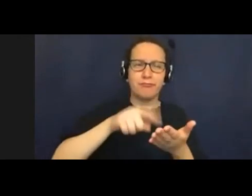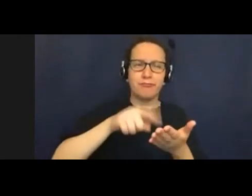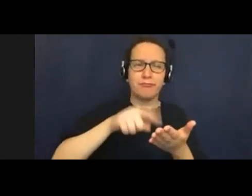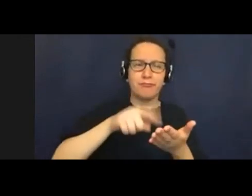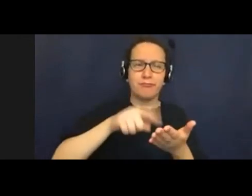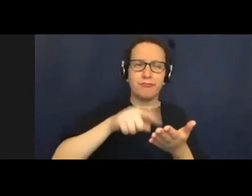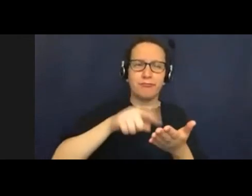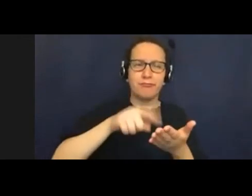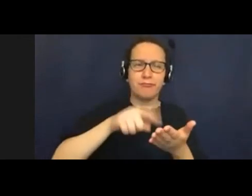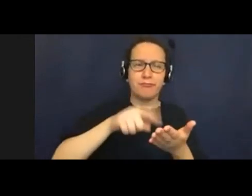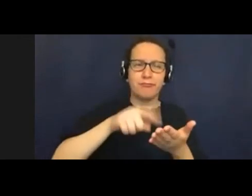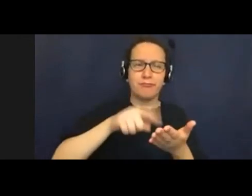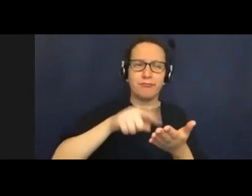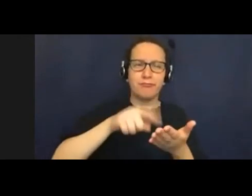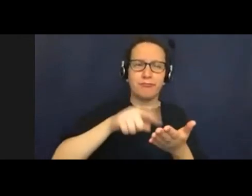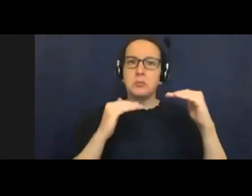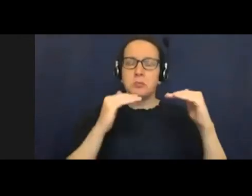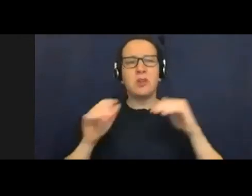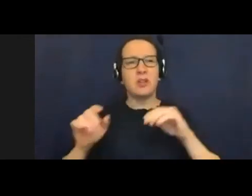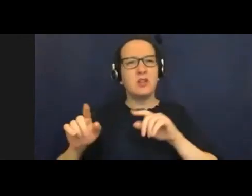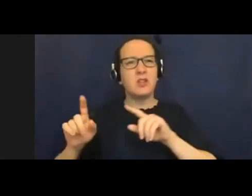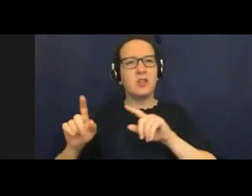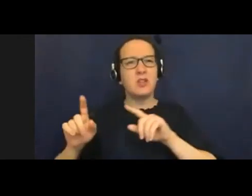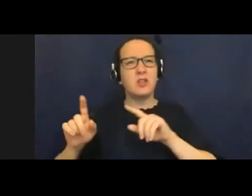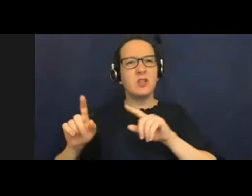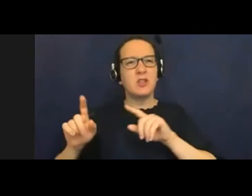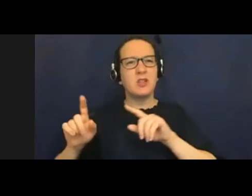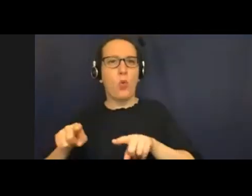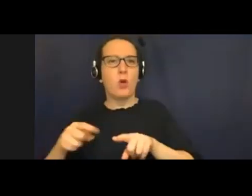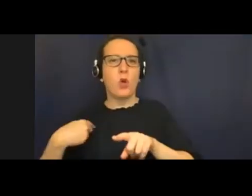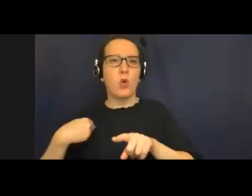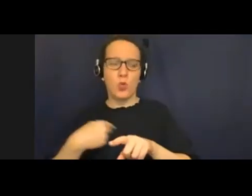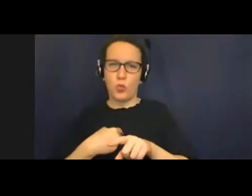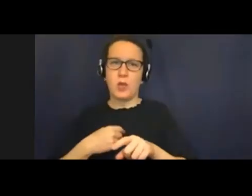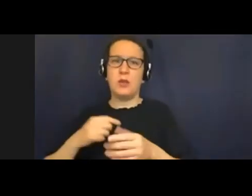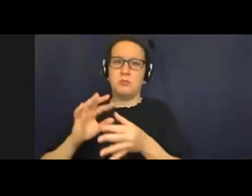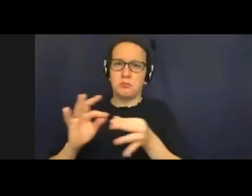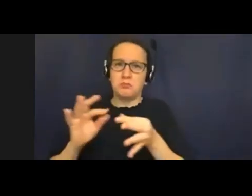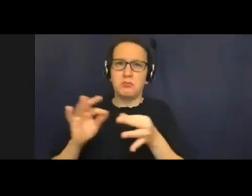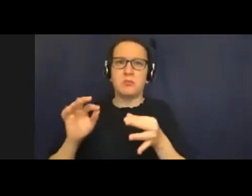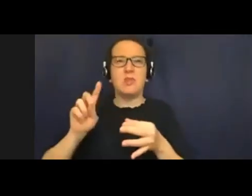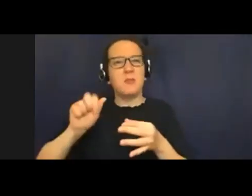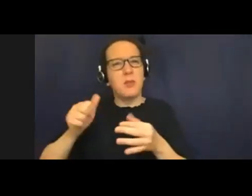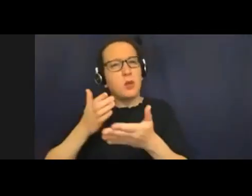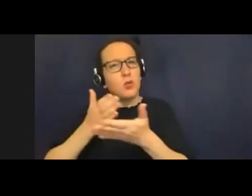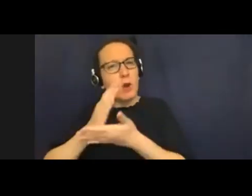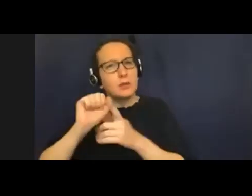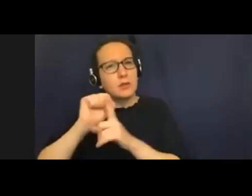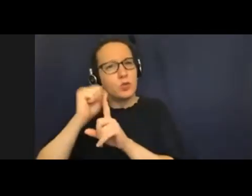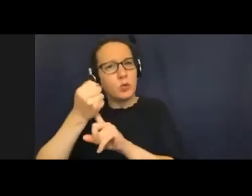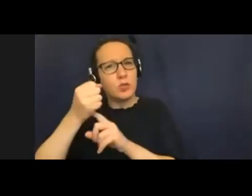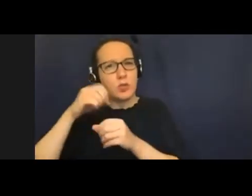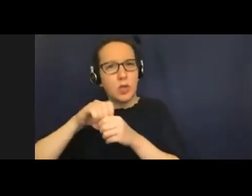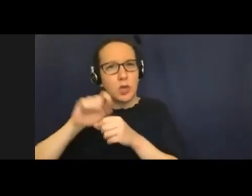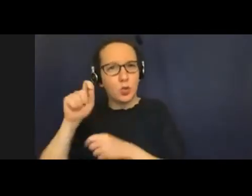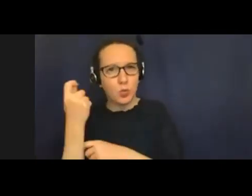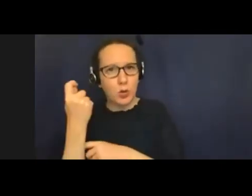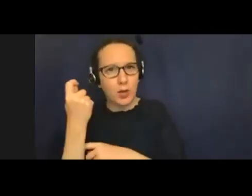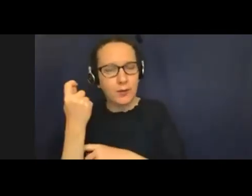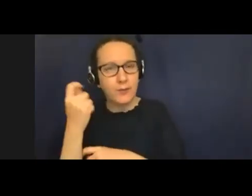Sociology, we conduct Survive on disability rights situation in Ukraine, and we